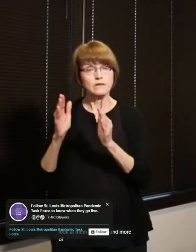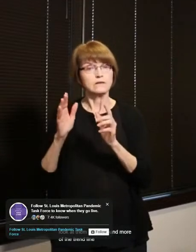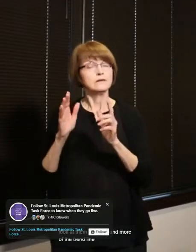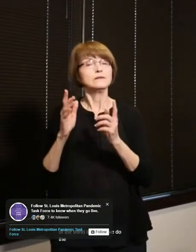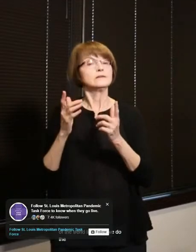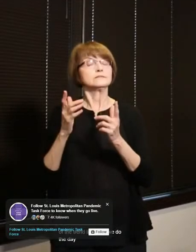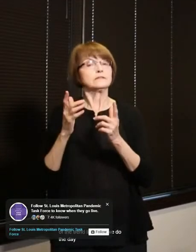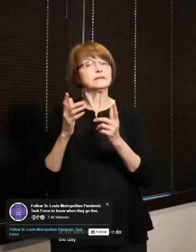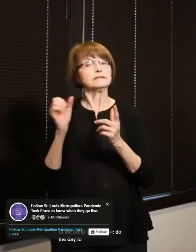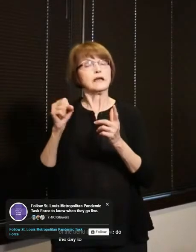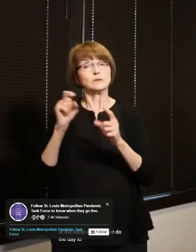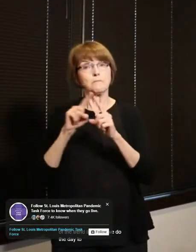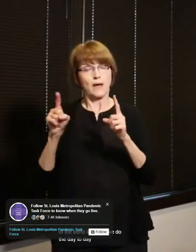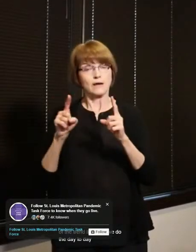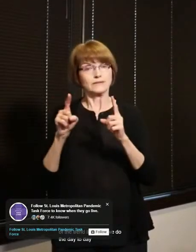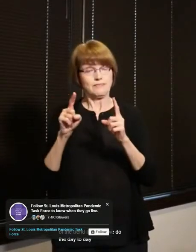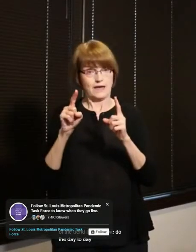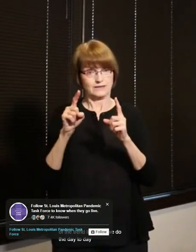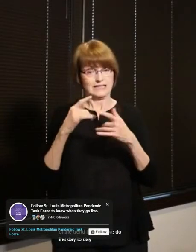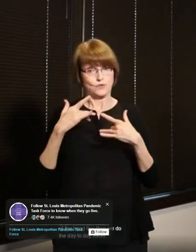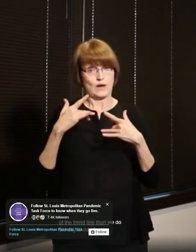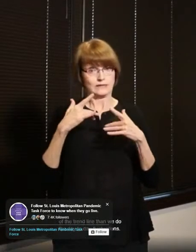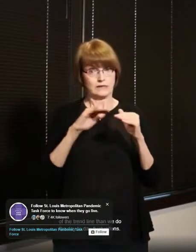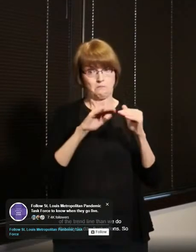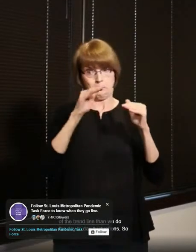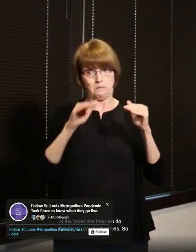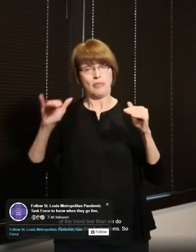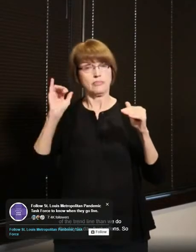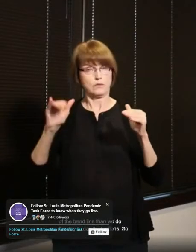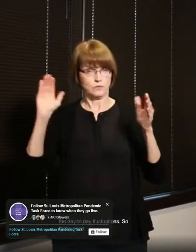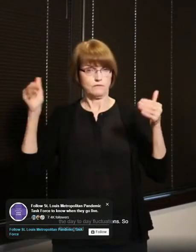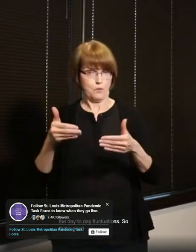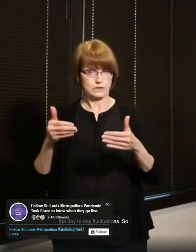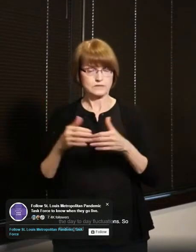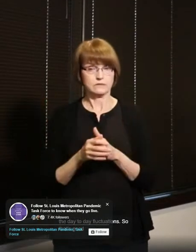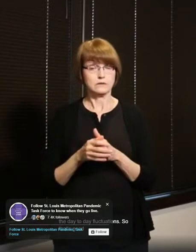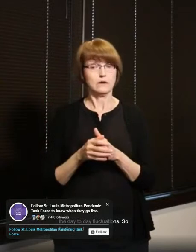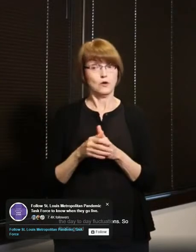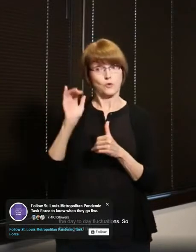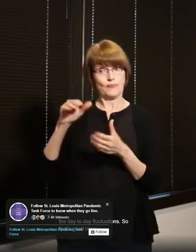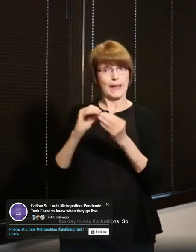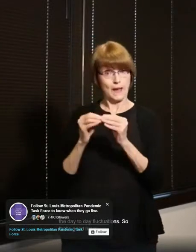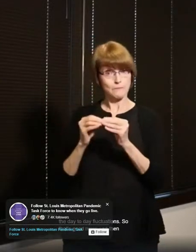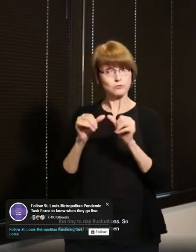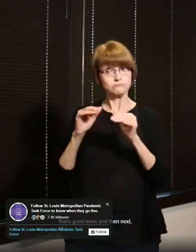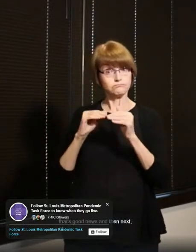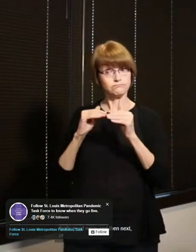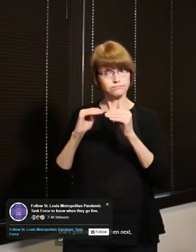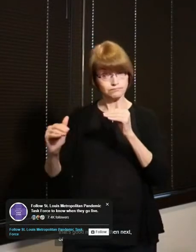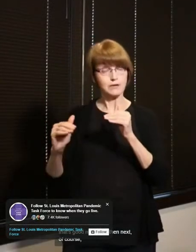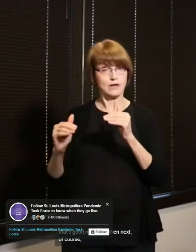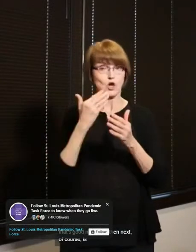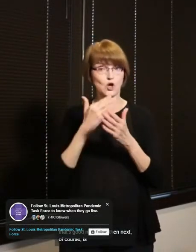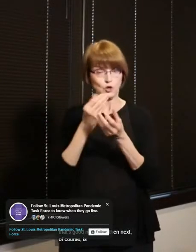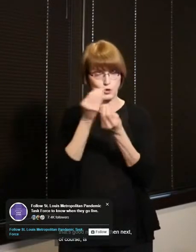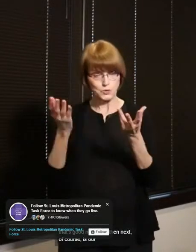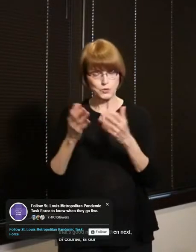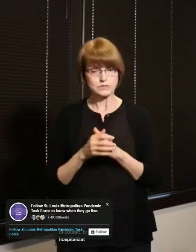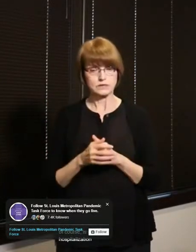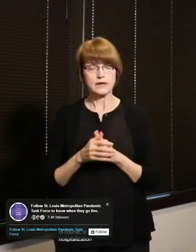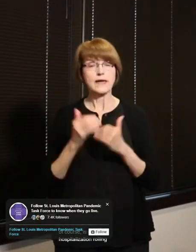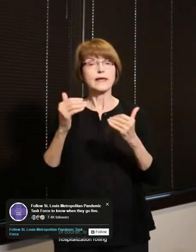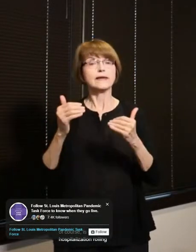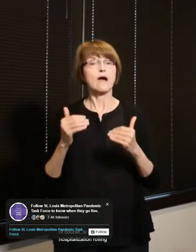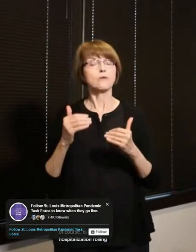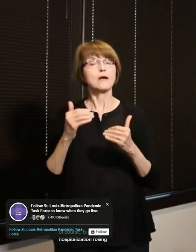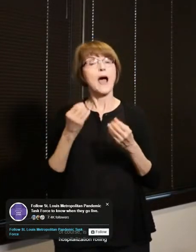the day-to-day fluctuations. So that's good news. And then next, of course, is our hospitalization rolling